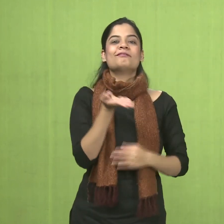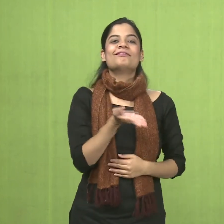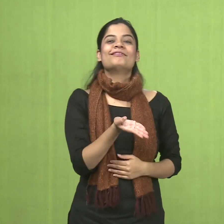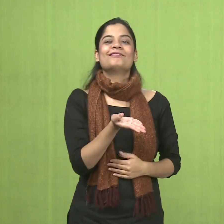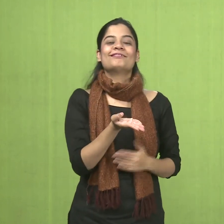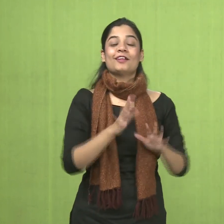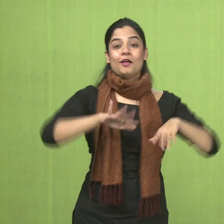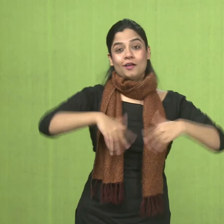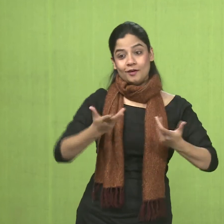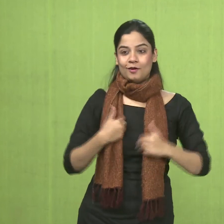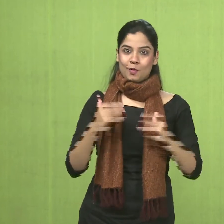using. Or